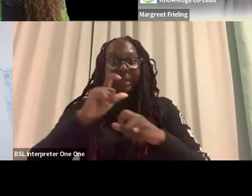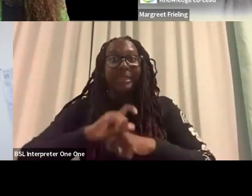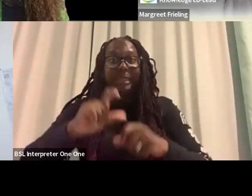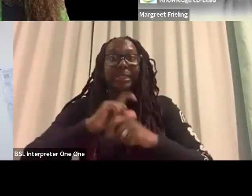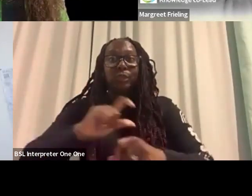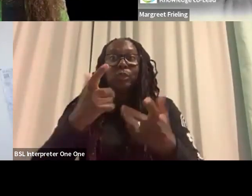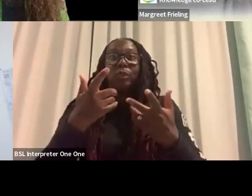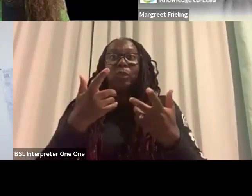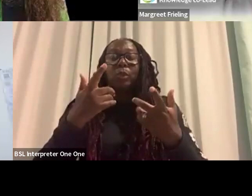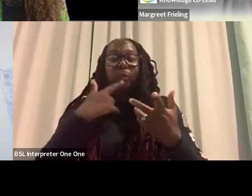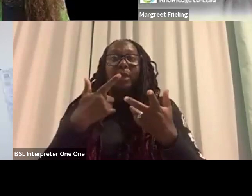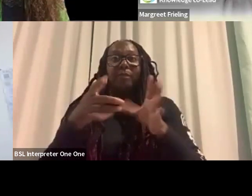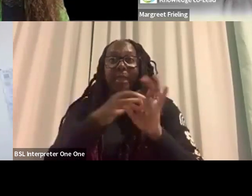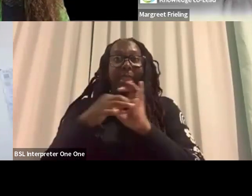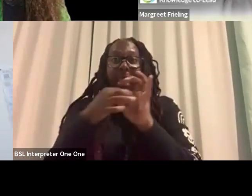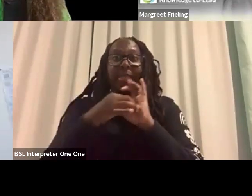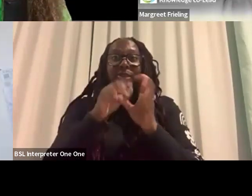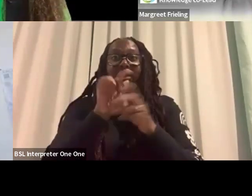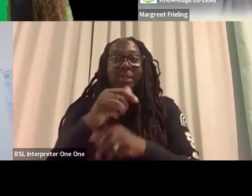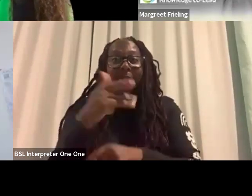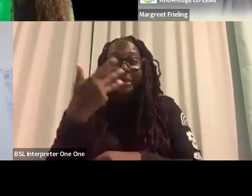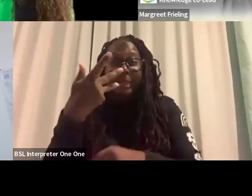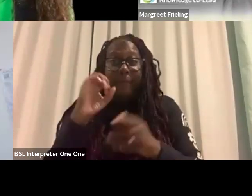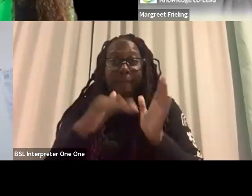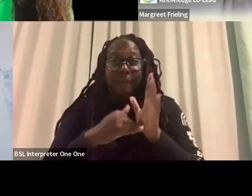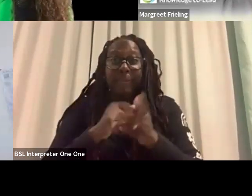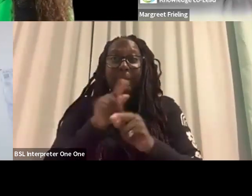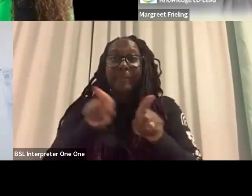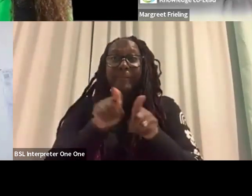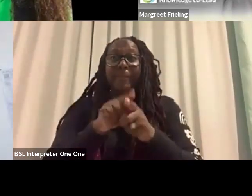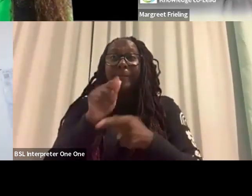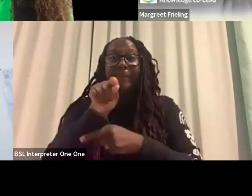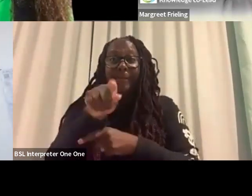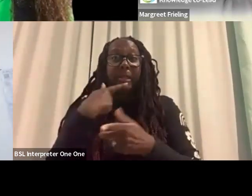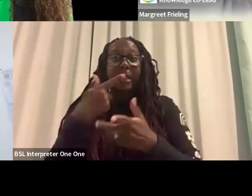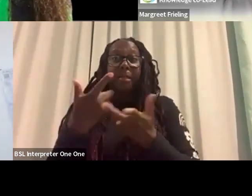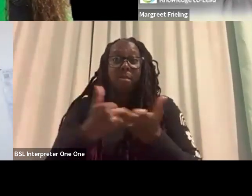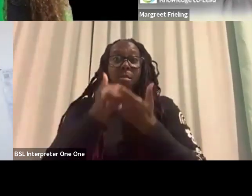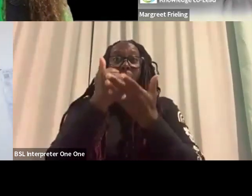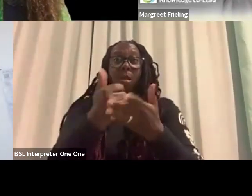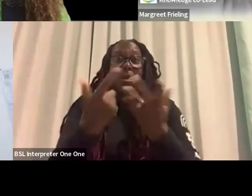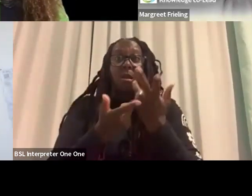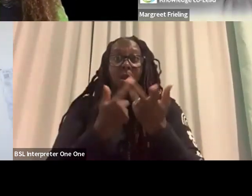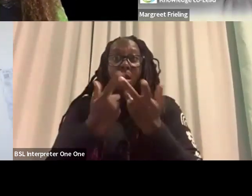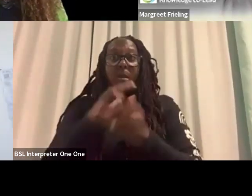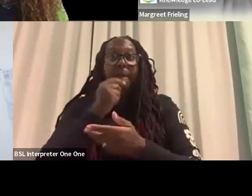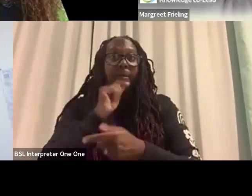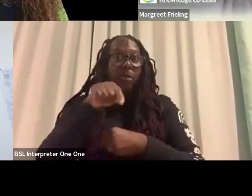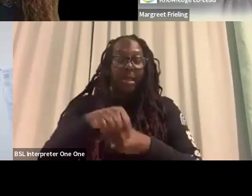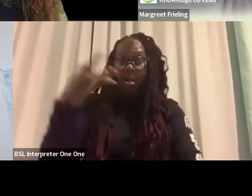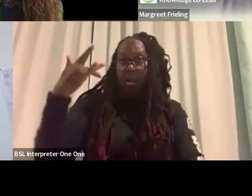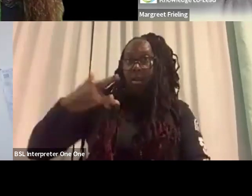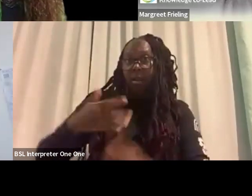more meaningful connections beyond this short 90 minutes together. And you can connect with those who are here with us live today,